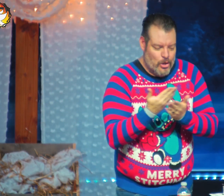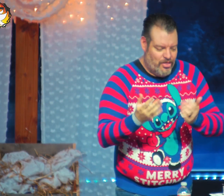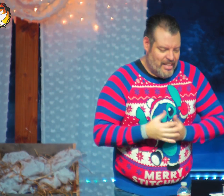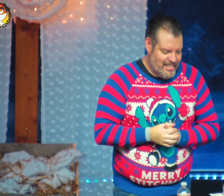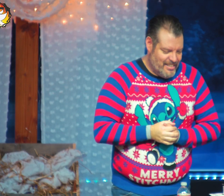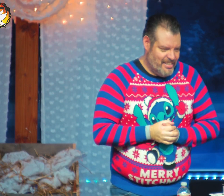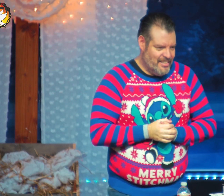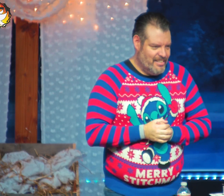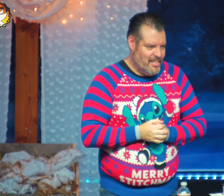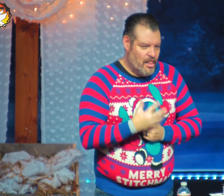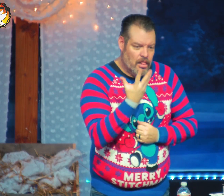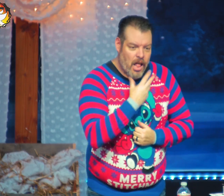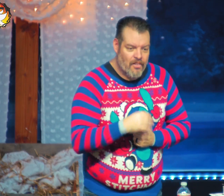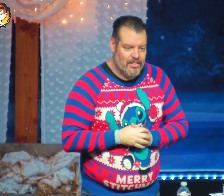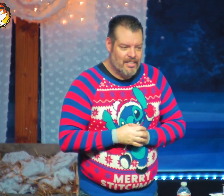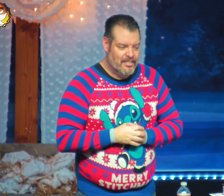about such things.